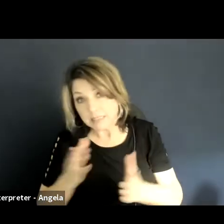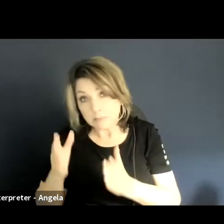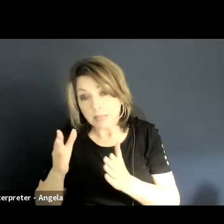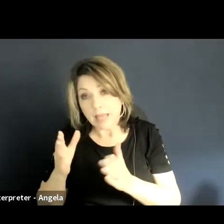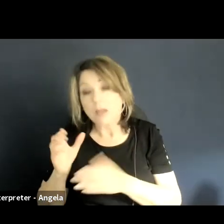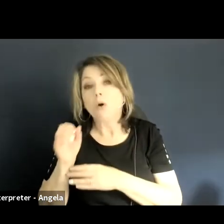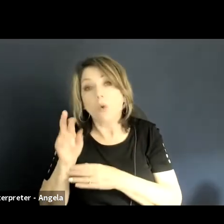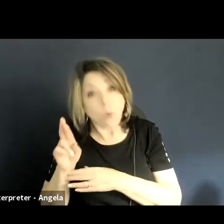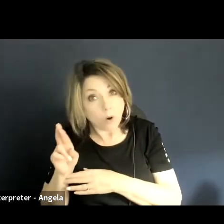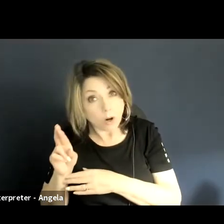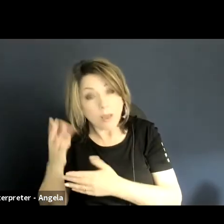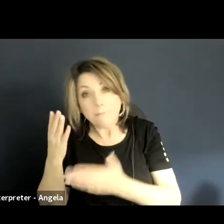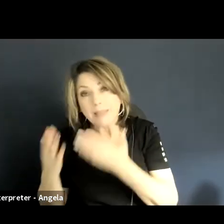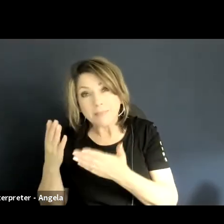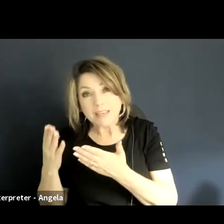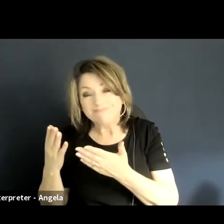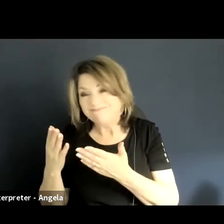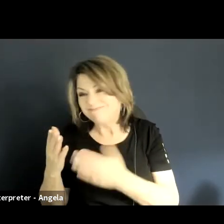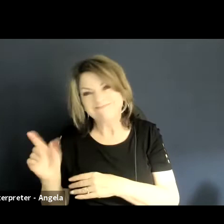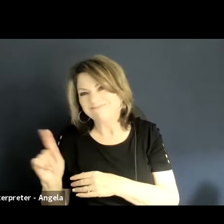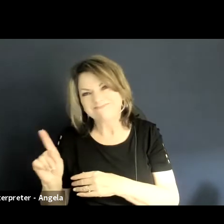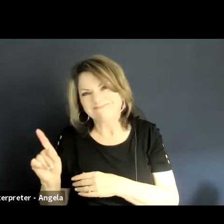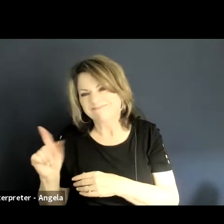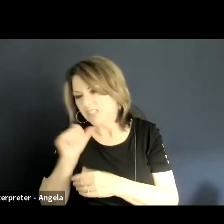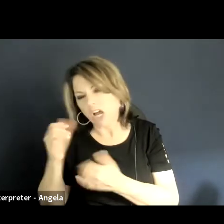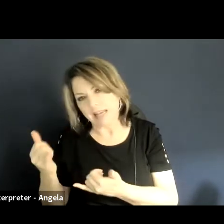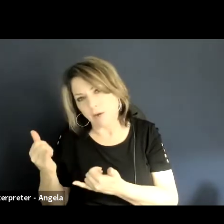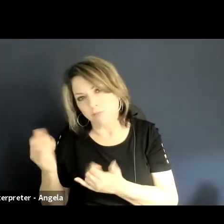or maybe you're told, we can't do this now.